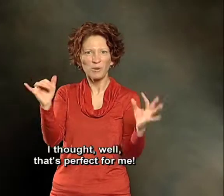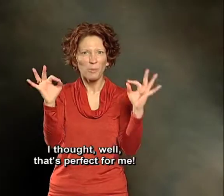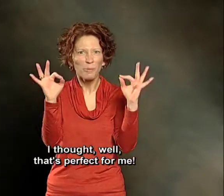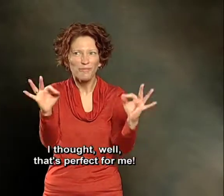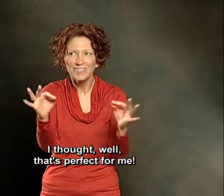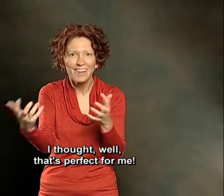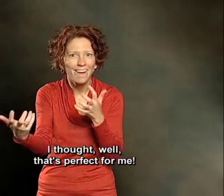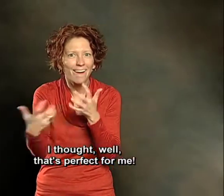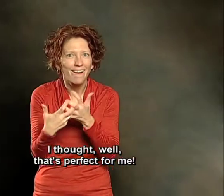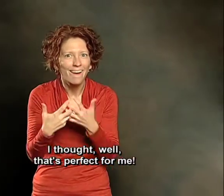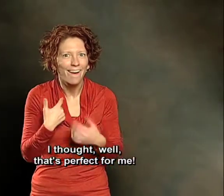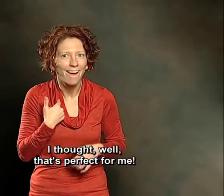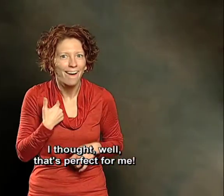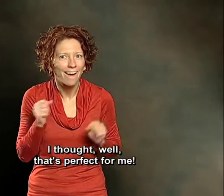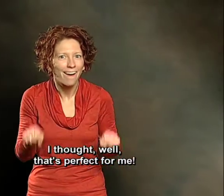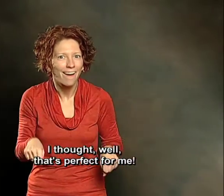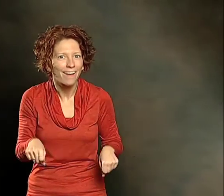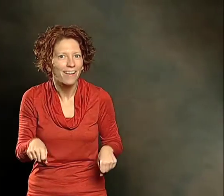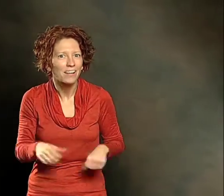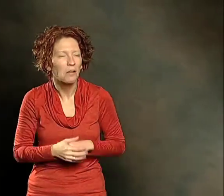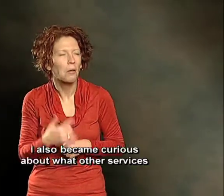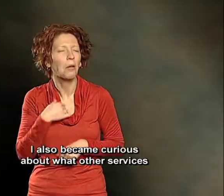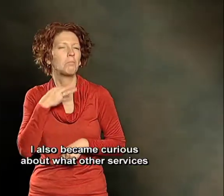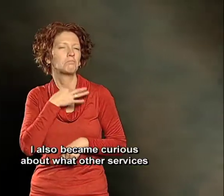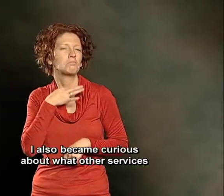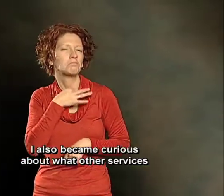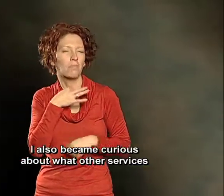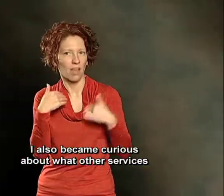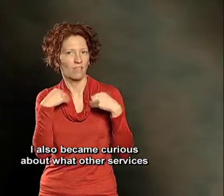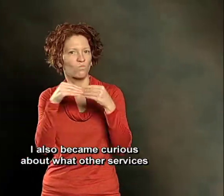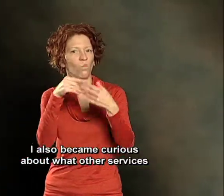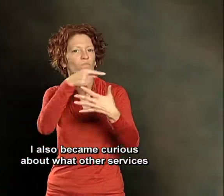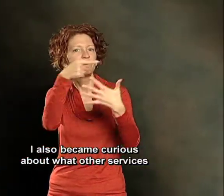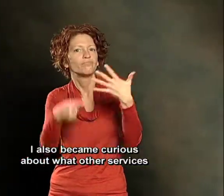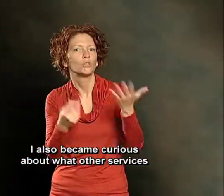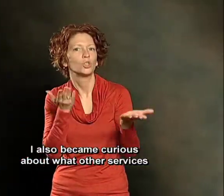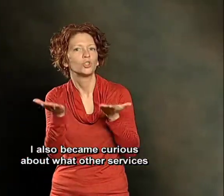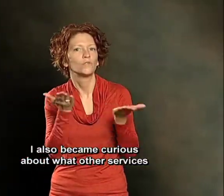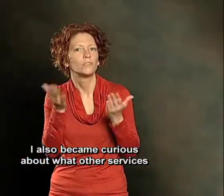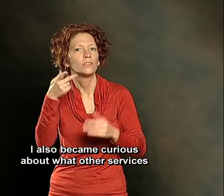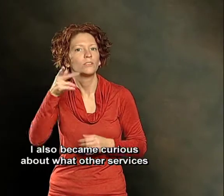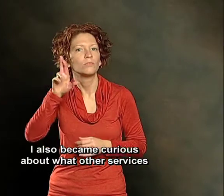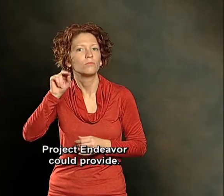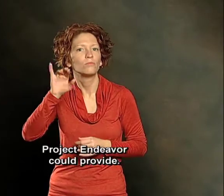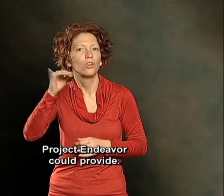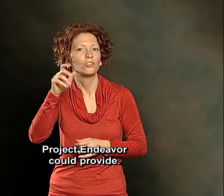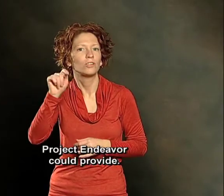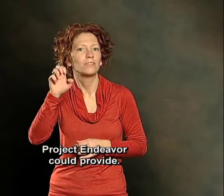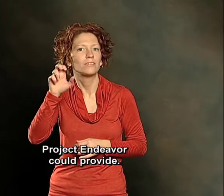I thought, well, that's perfect for me. I also became curious about what other services Project Endeavor could